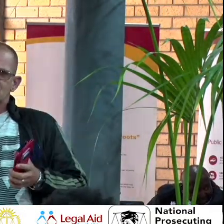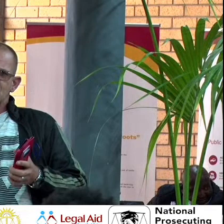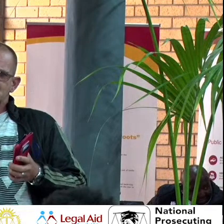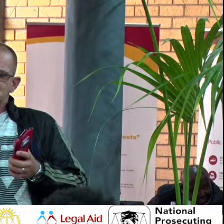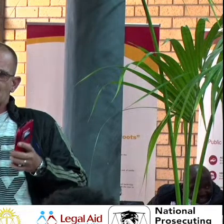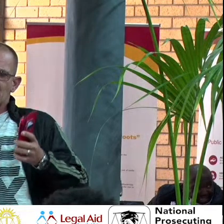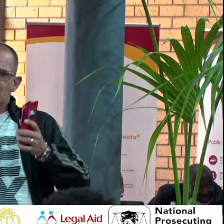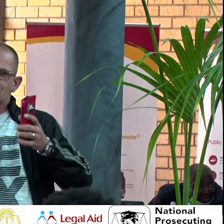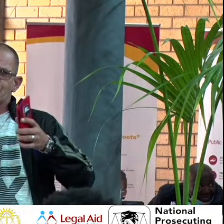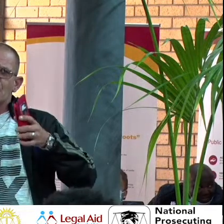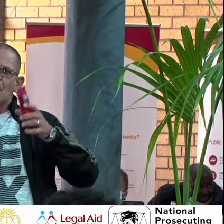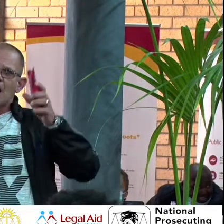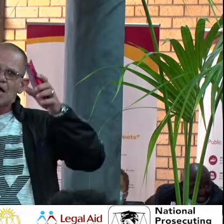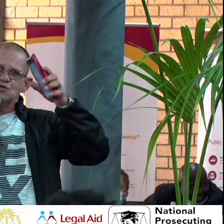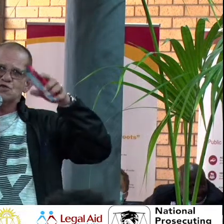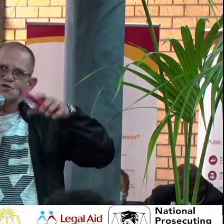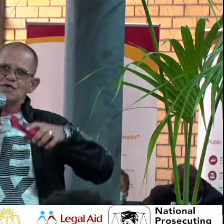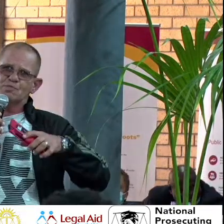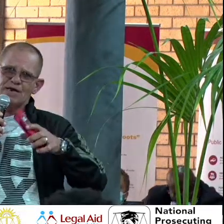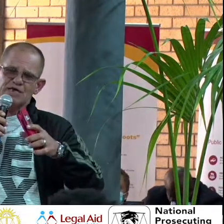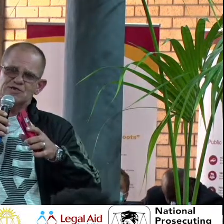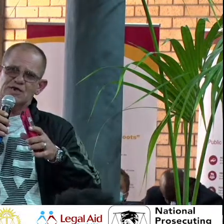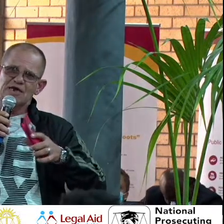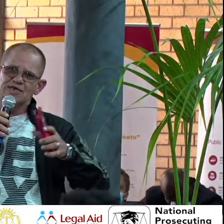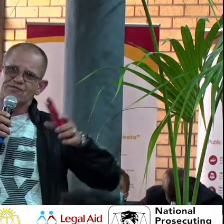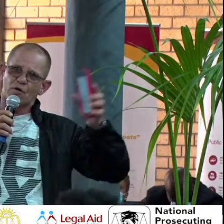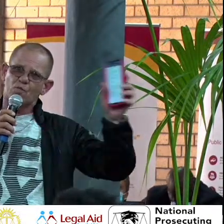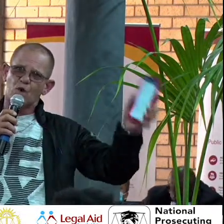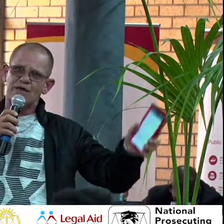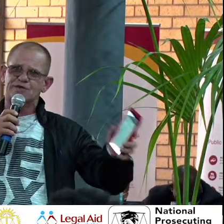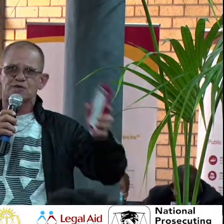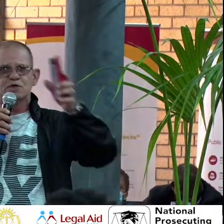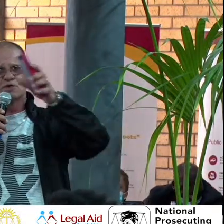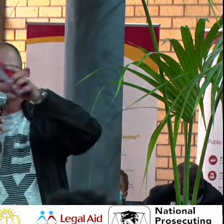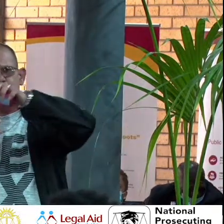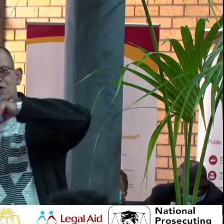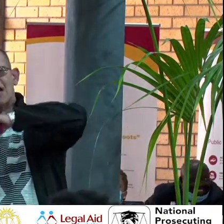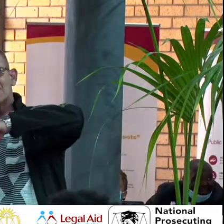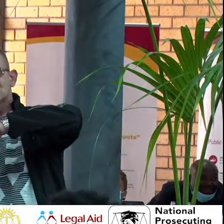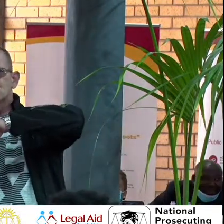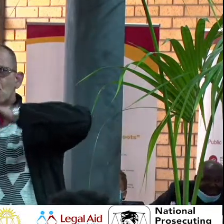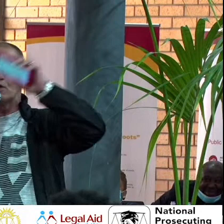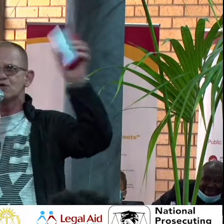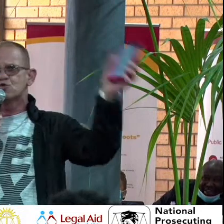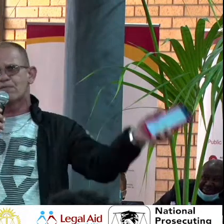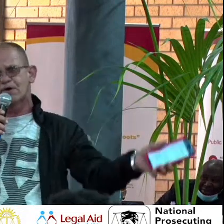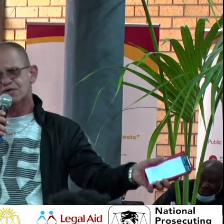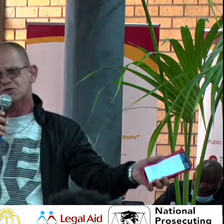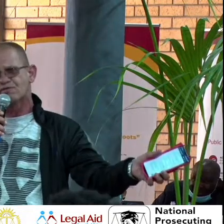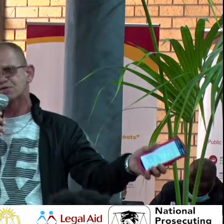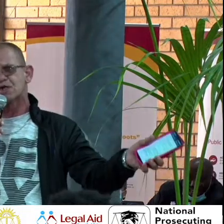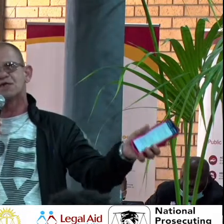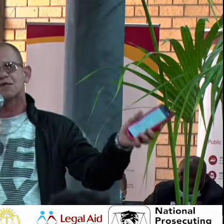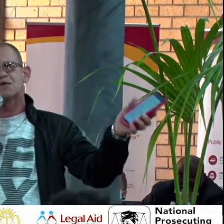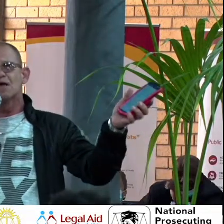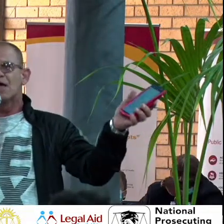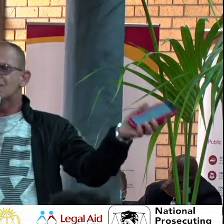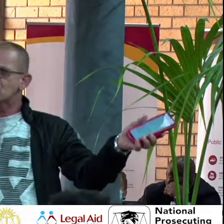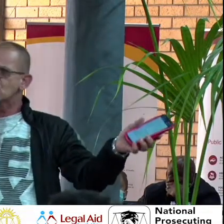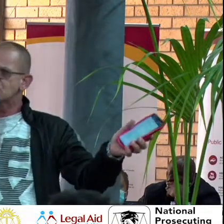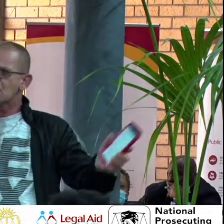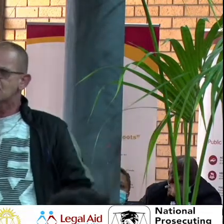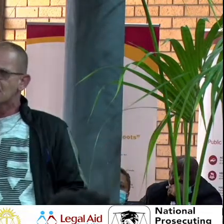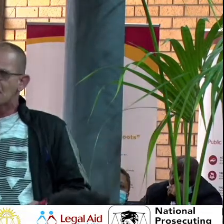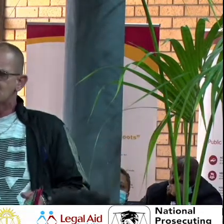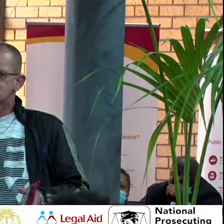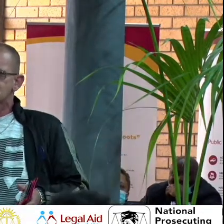apartheid years, I had to change my nationality from white to colored to go into a correctional facility that